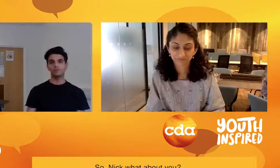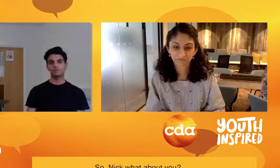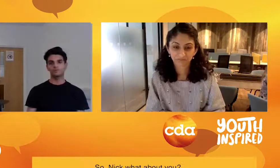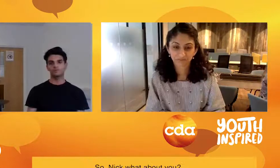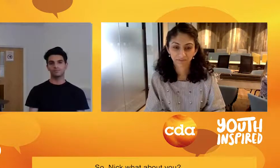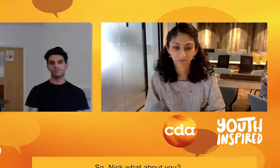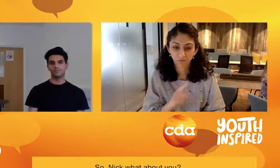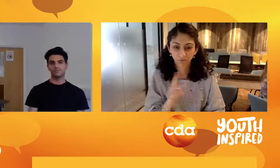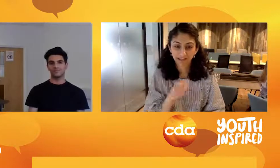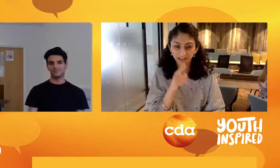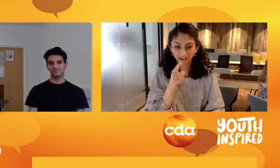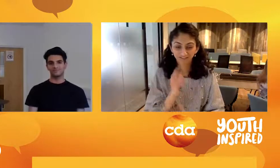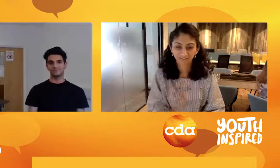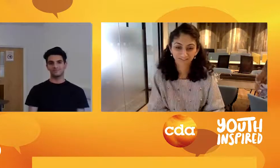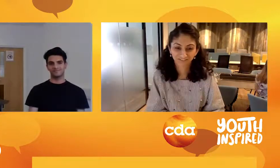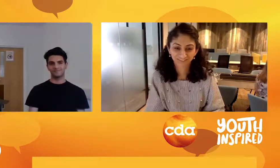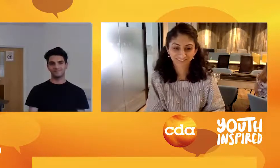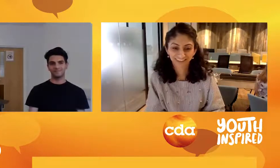So Nick, what about you?